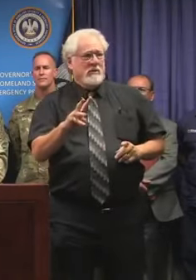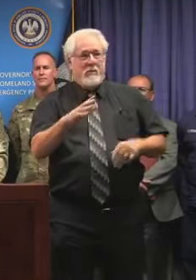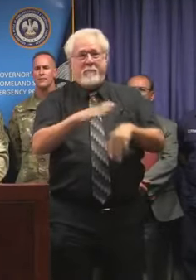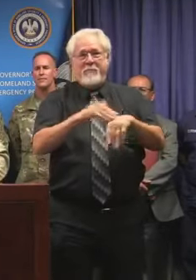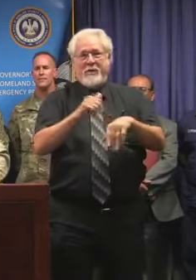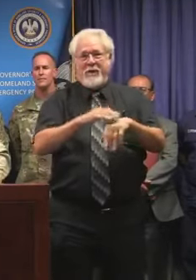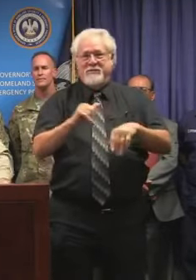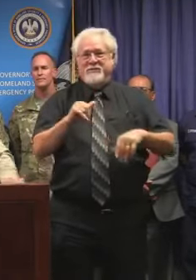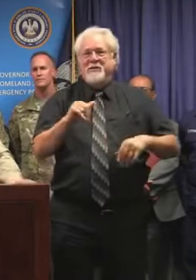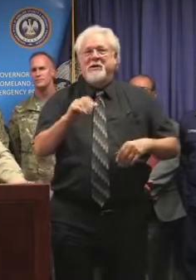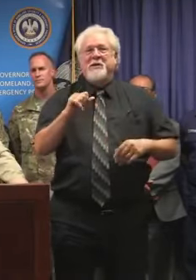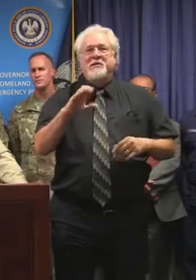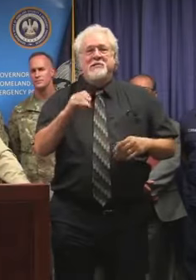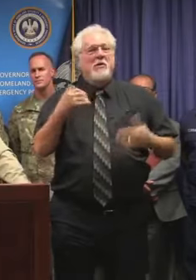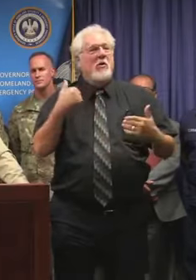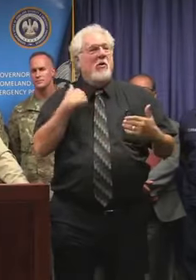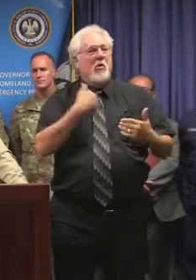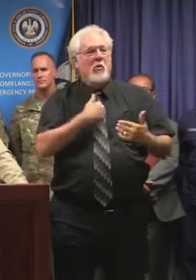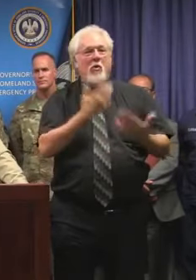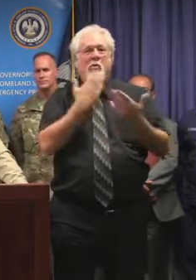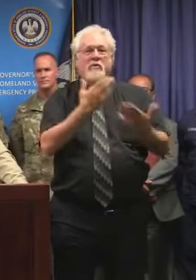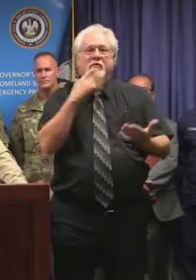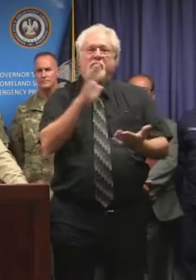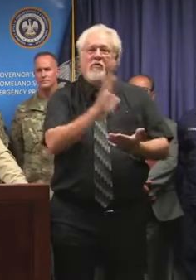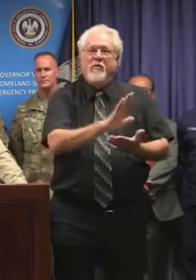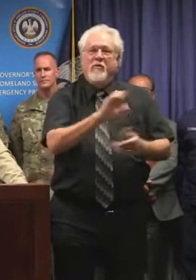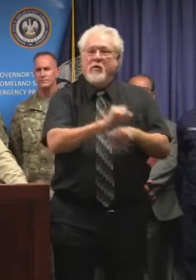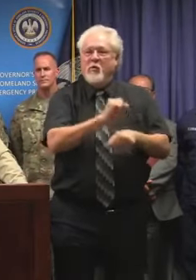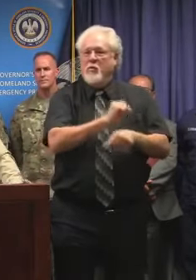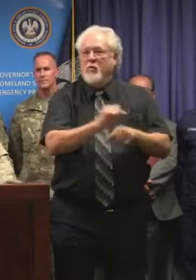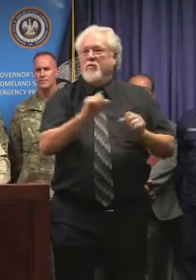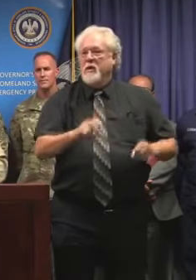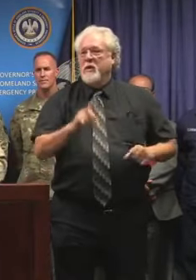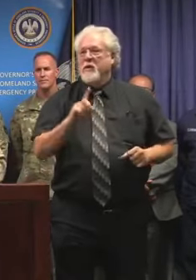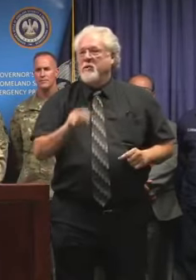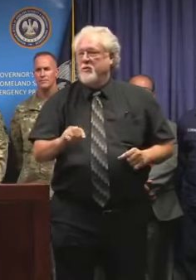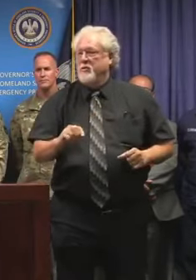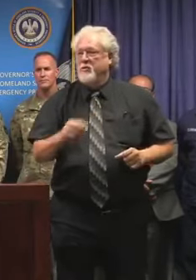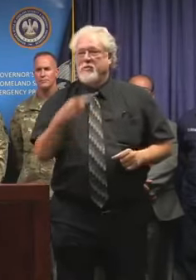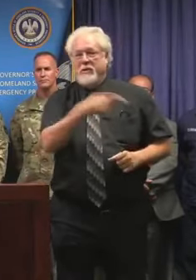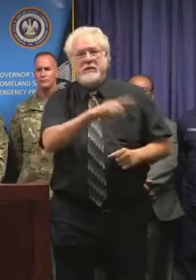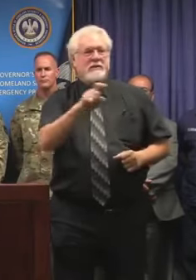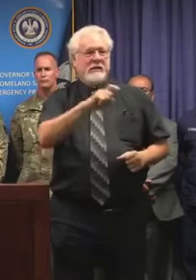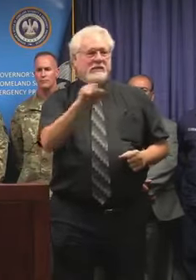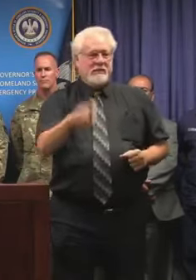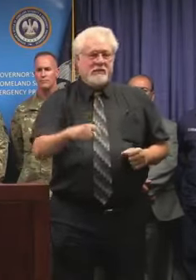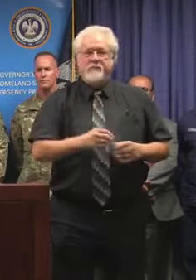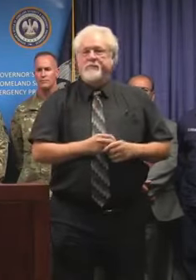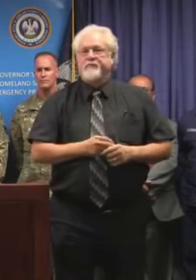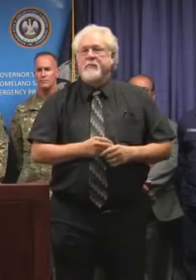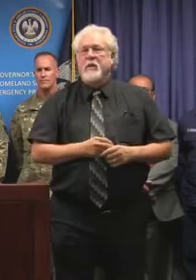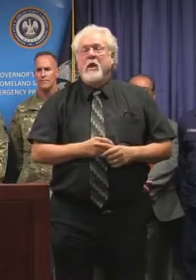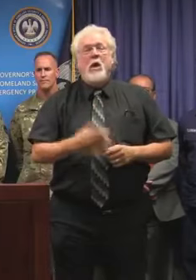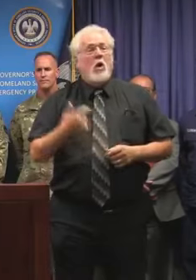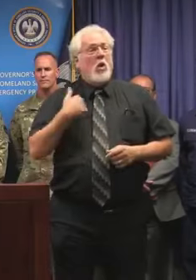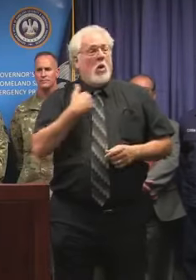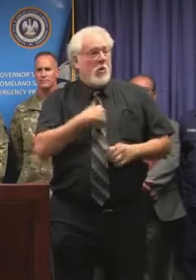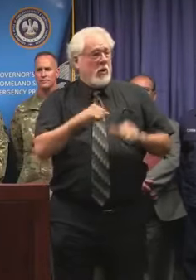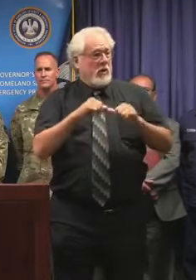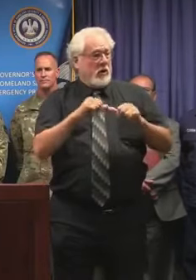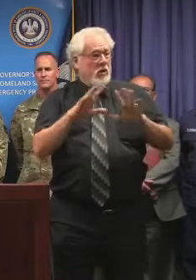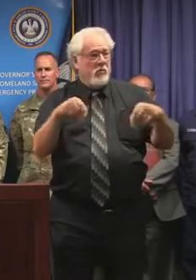pets. So we are very appreciative for the work that they've been able to do over in Texas. We're going to continue to